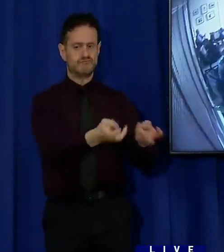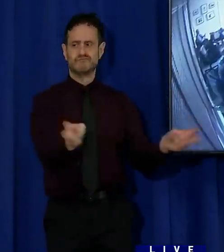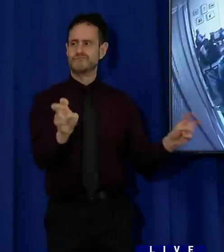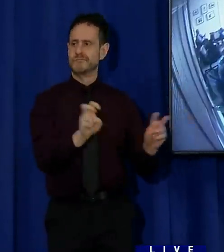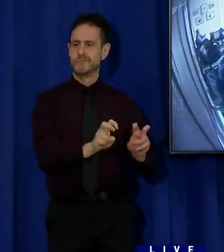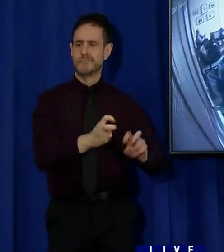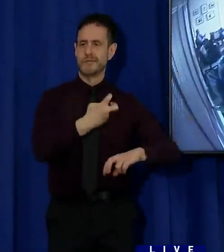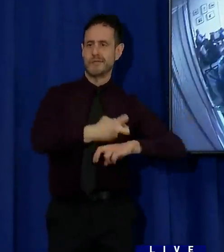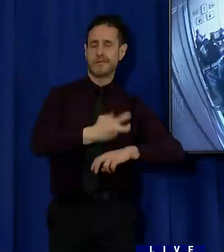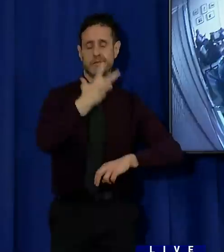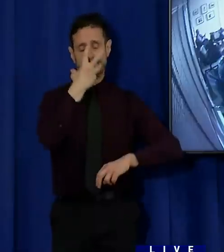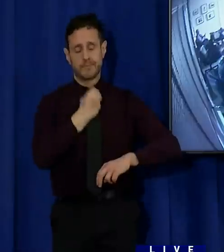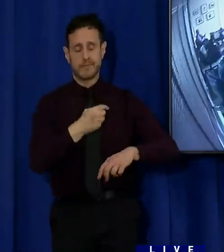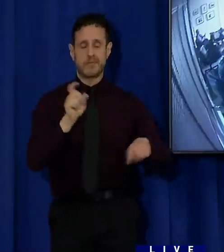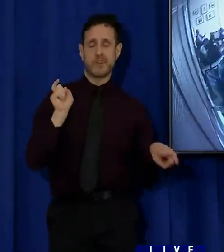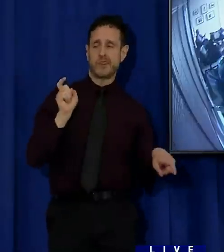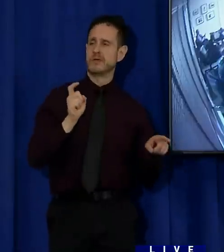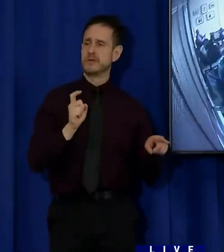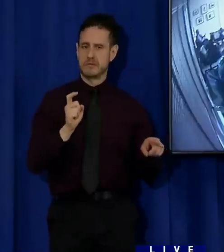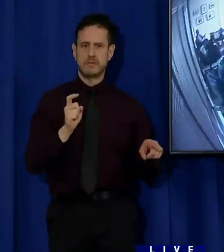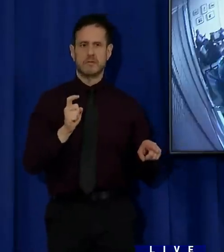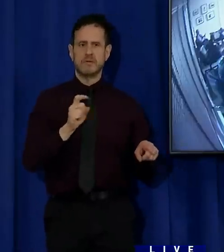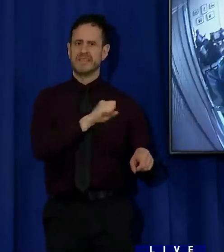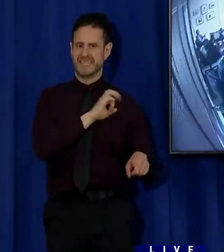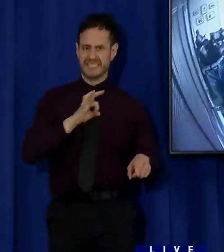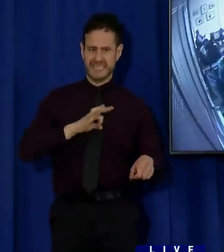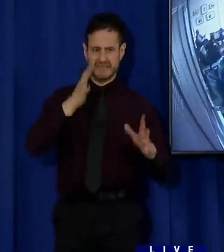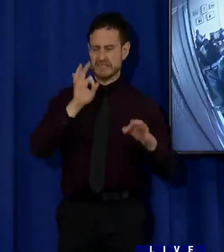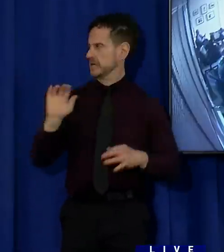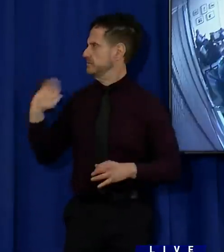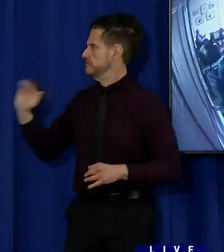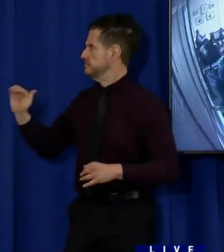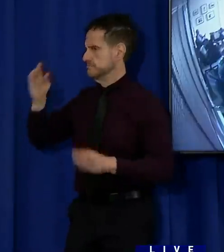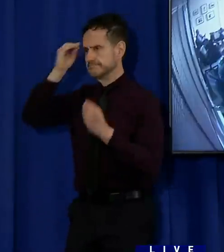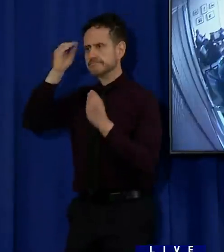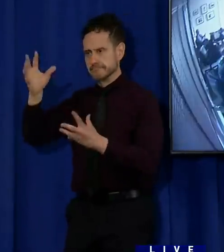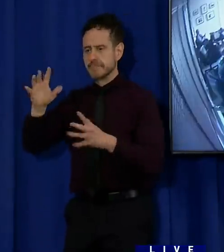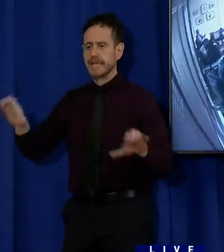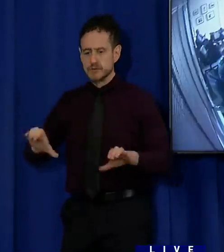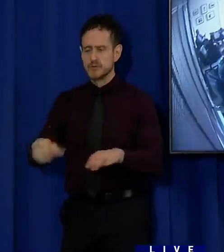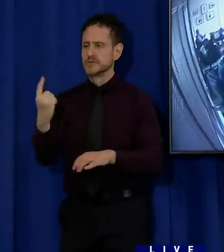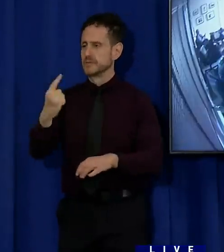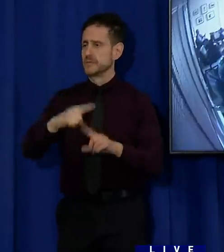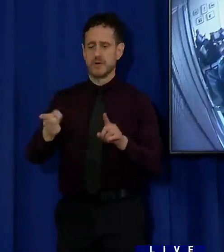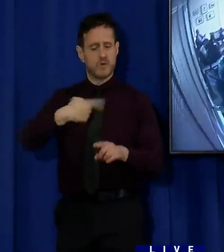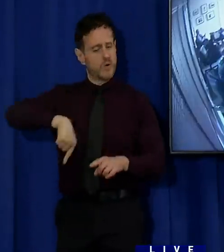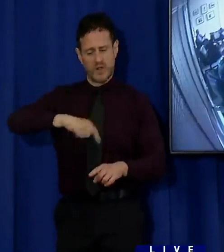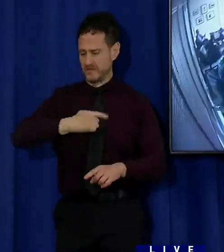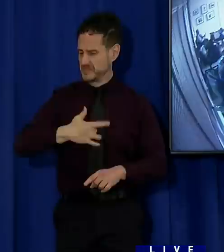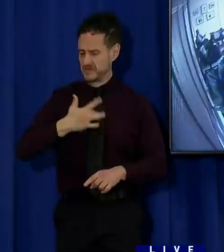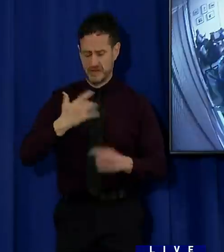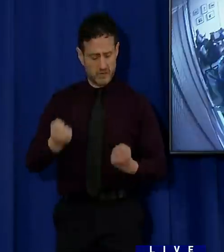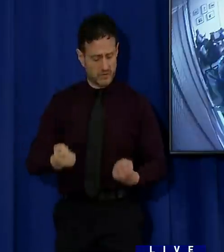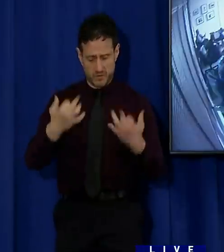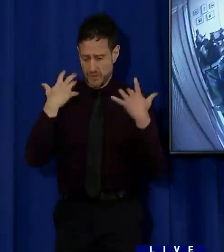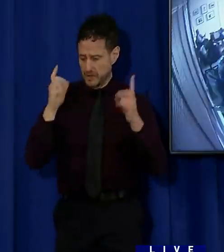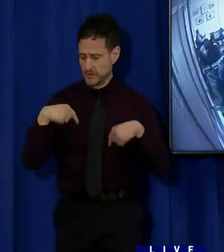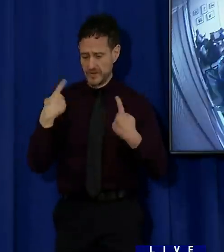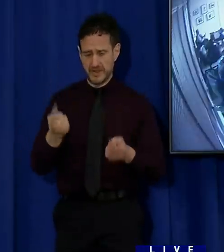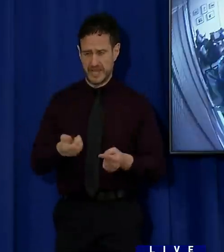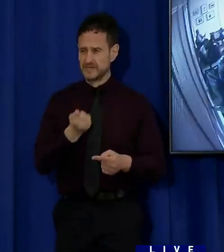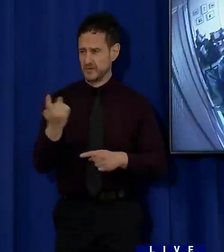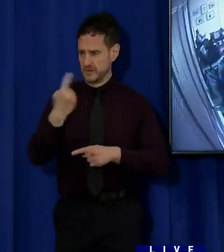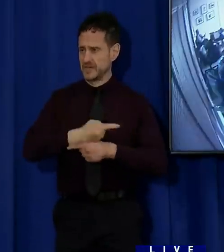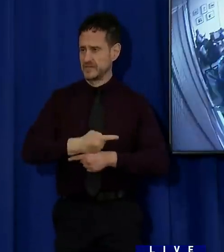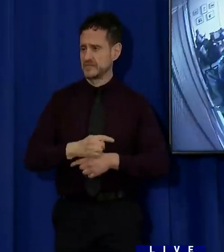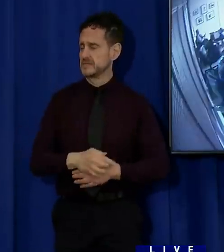they decided to act. But I think it was just everybody has felt incredibly overwhelmed over these last couple of weeks,